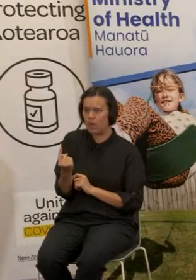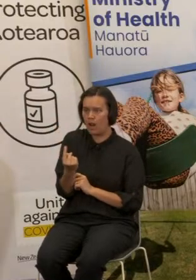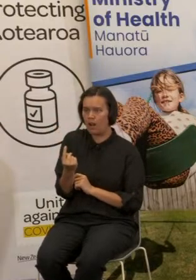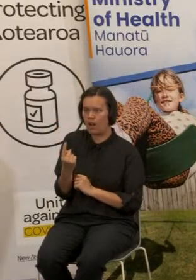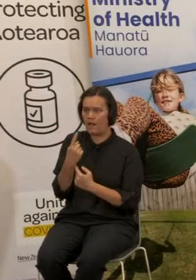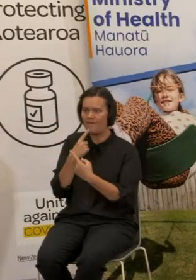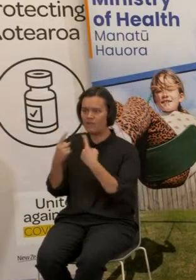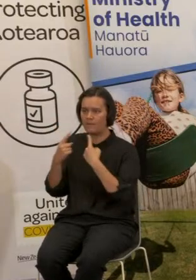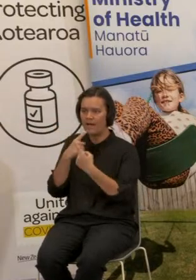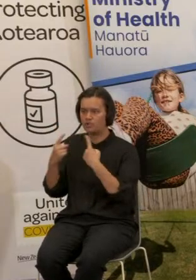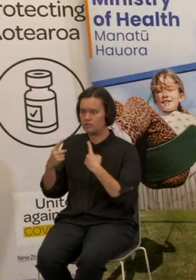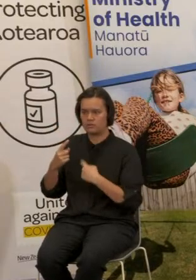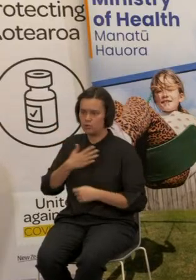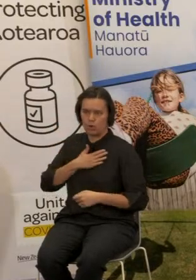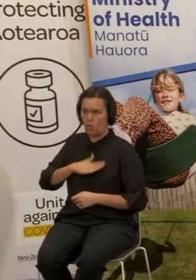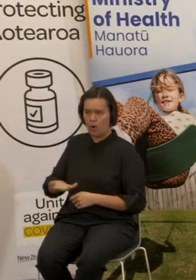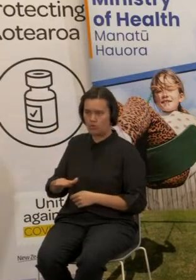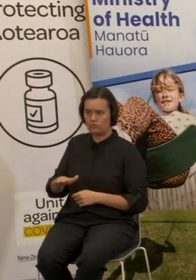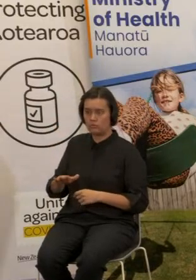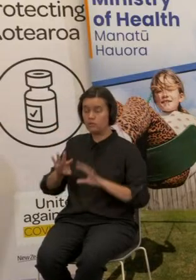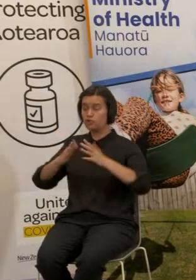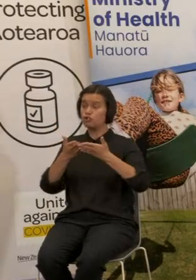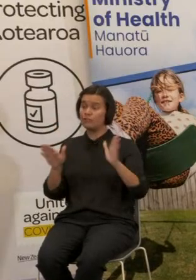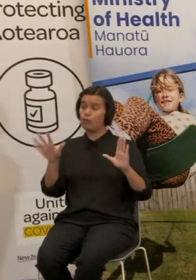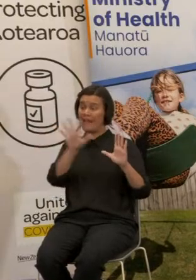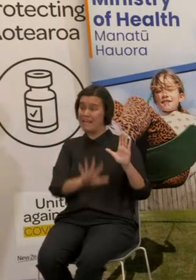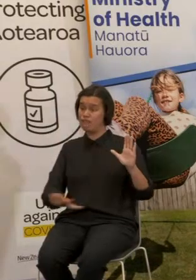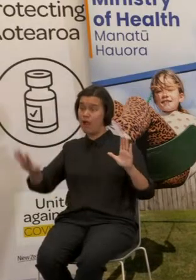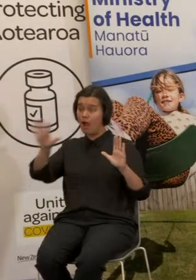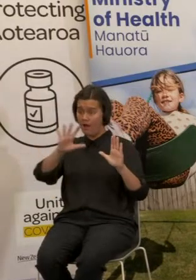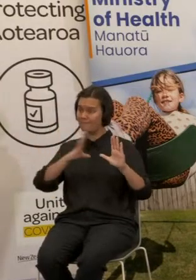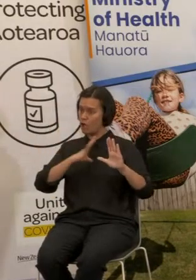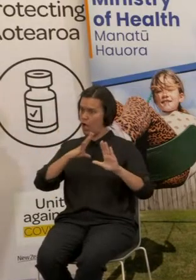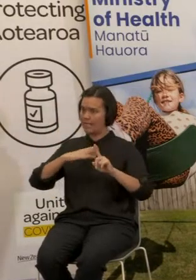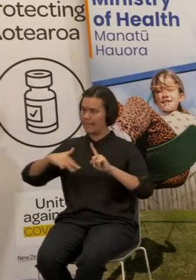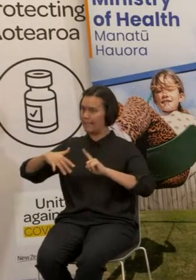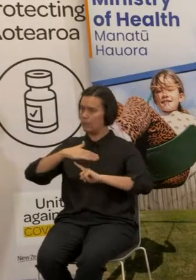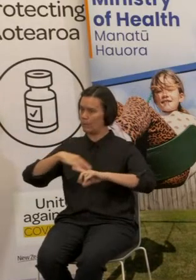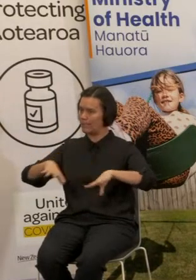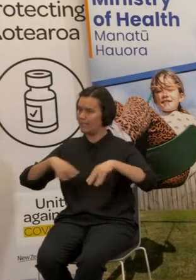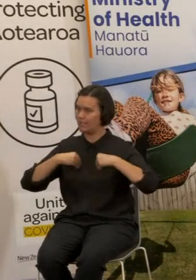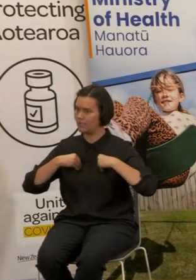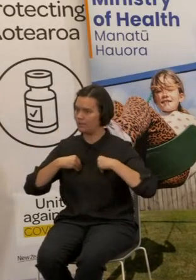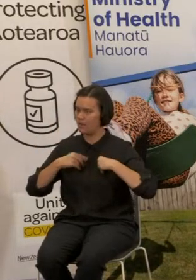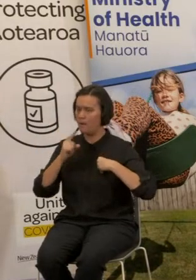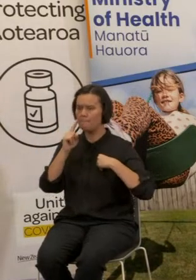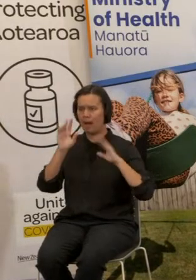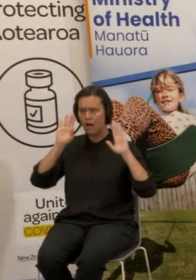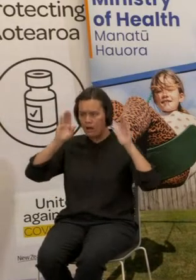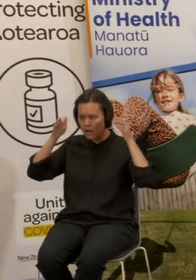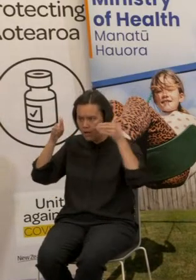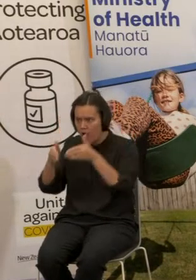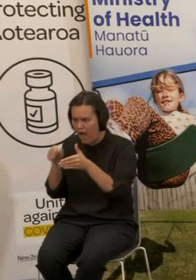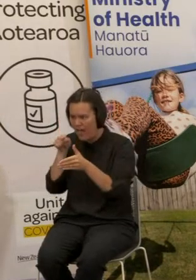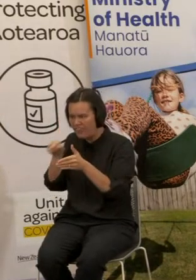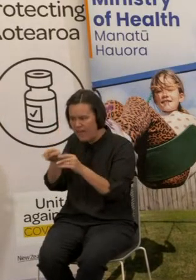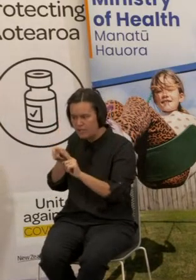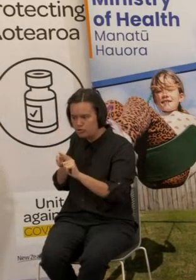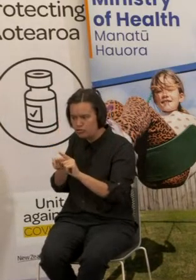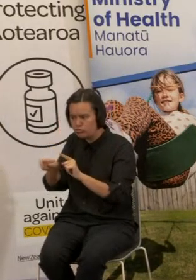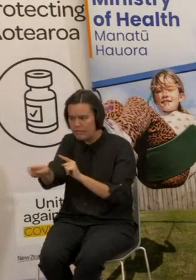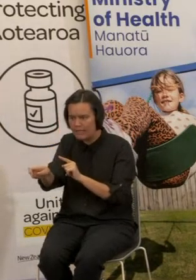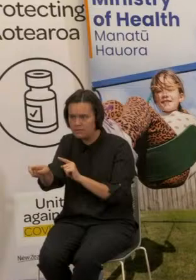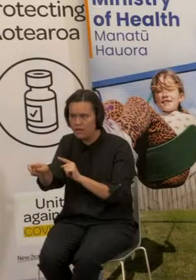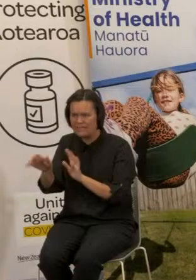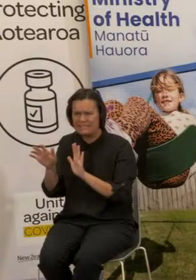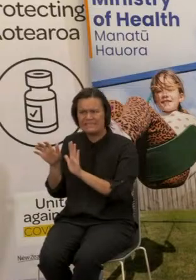SA1, SA2, mesh block level. I always sound like a character out of Star Wars when I say that. But they actually are okay to stay at that level,